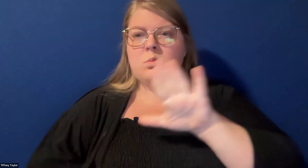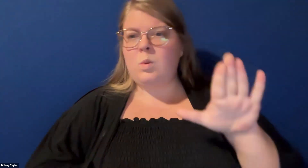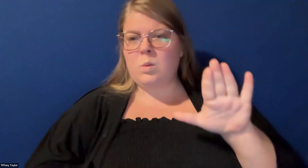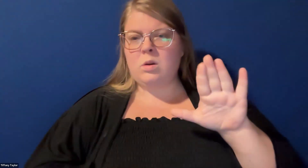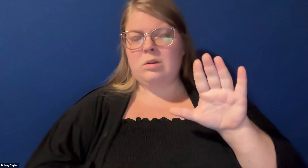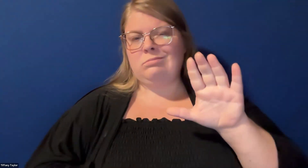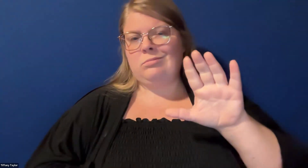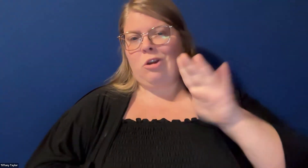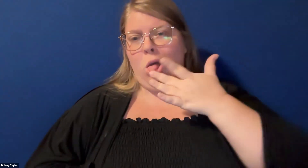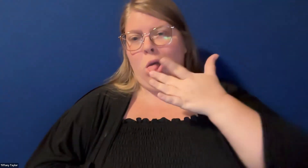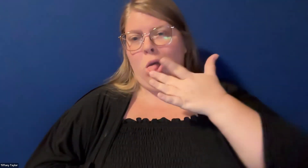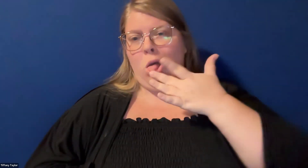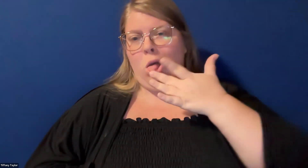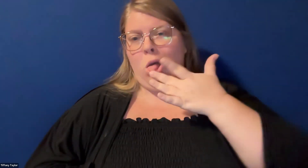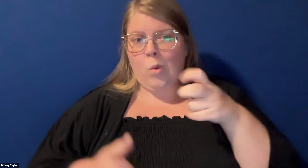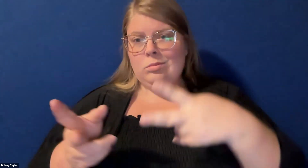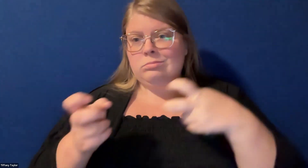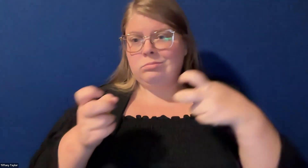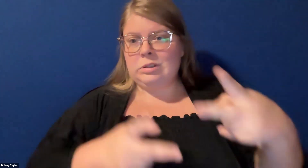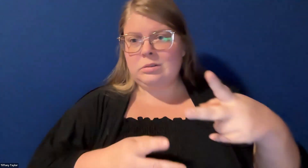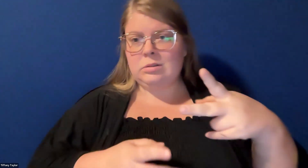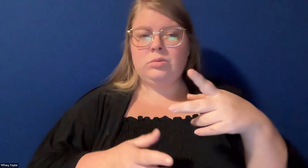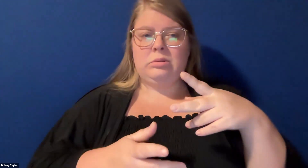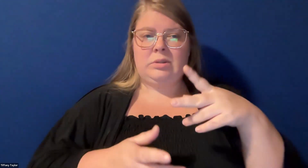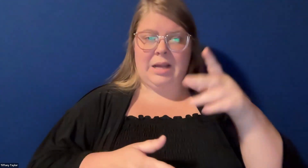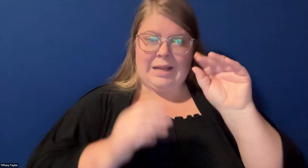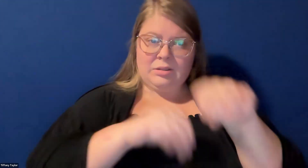both text and background, and it will show you the result. It will give you the result.